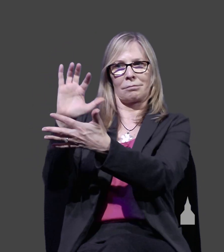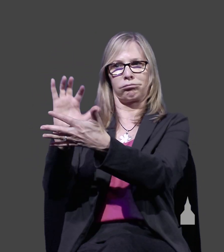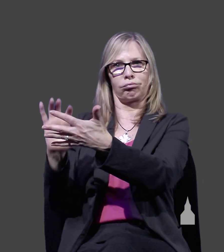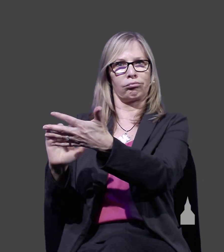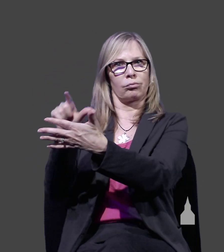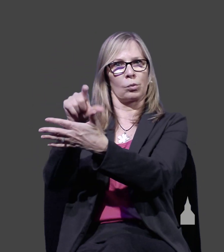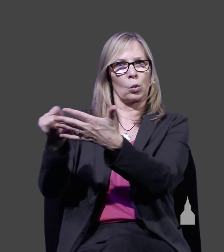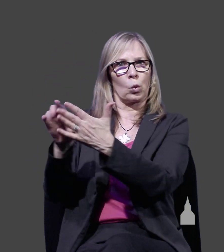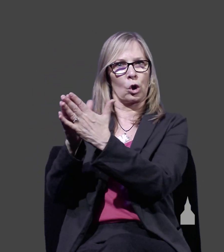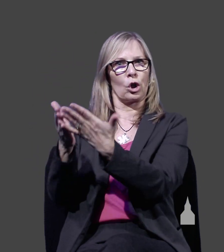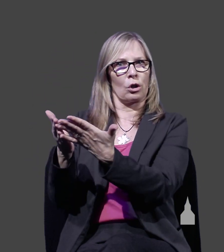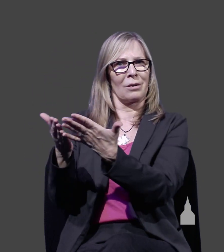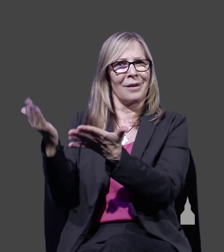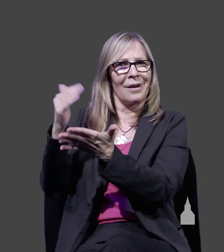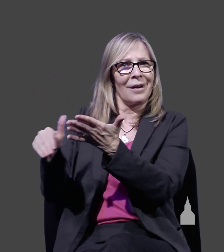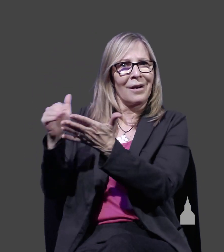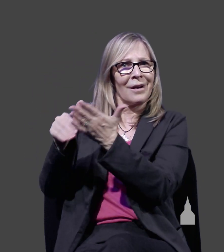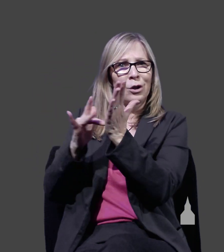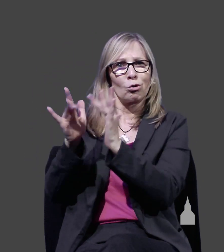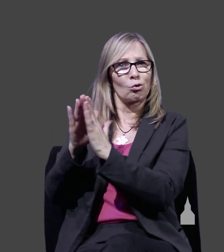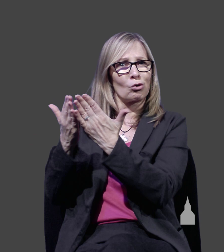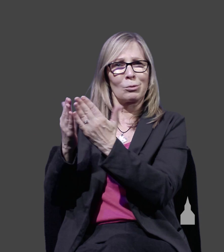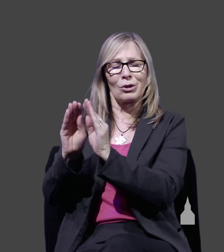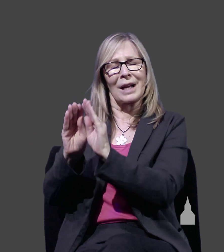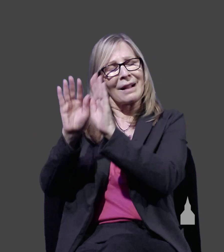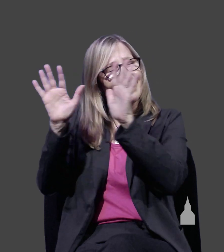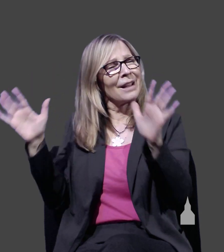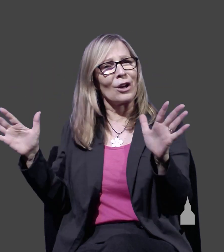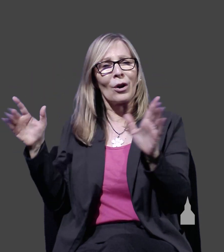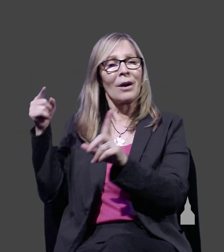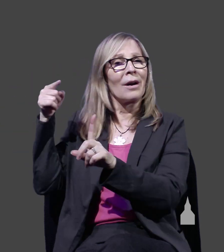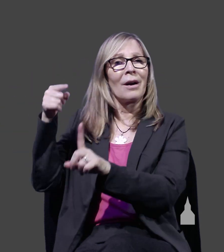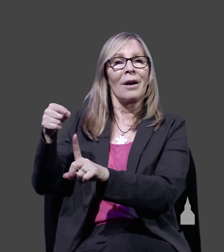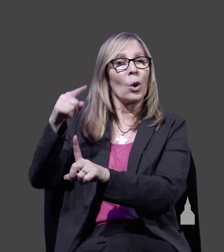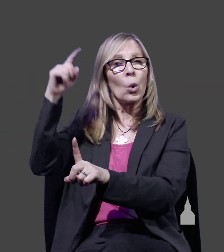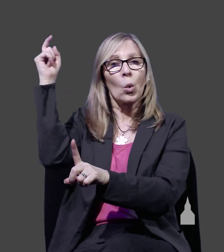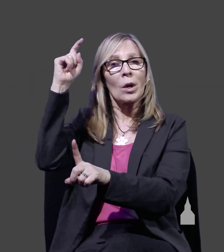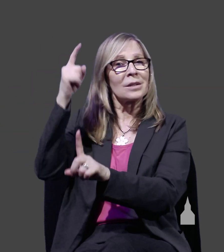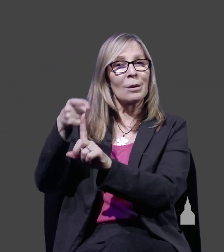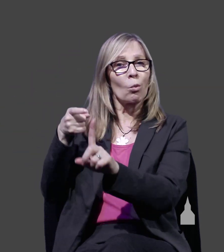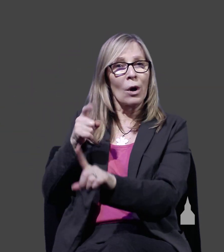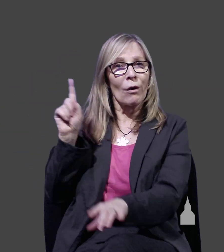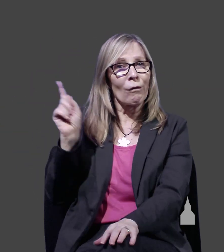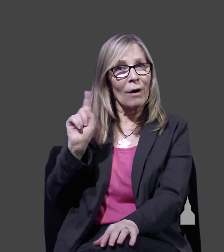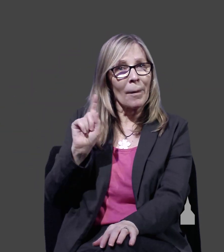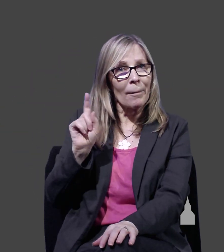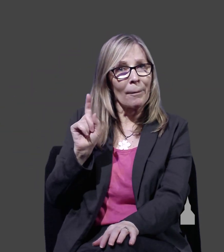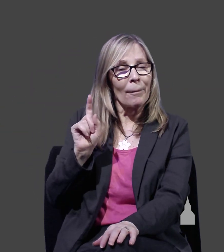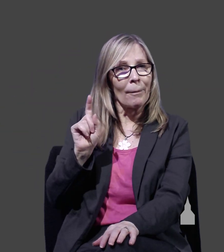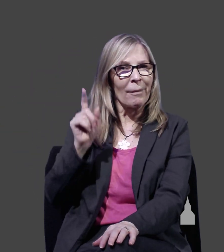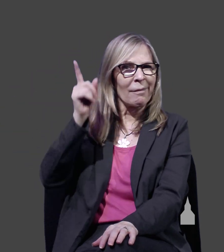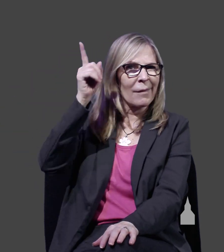Over and over, the Scriptures make clear the central component of wisdom in the life of God's people.